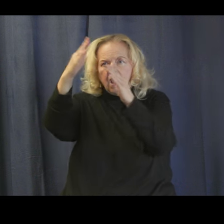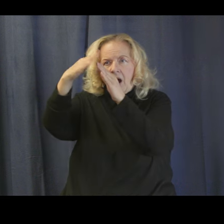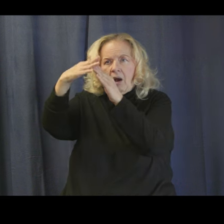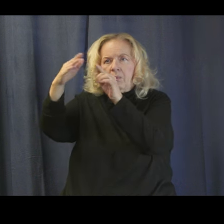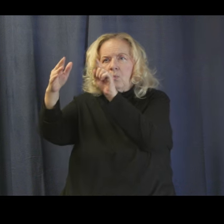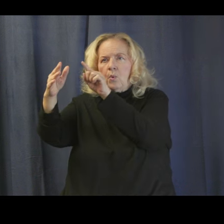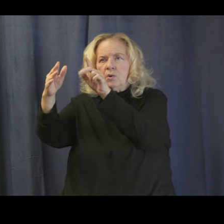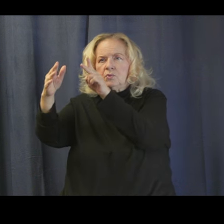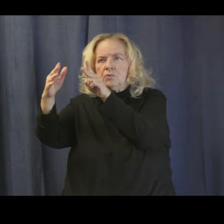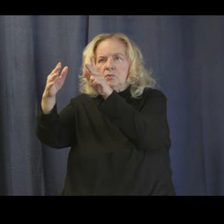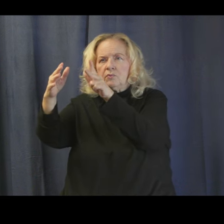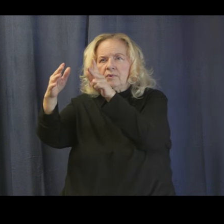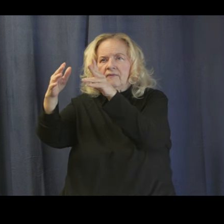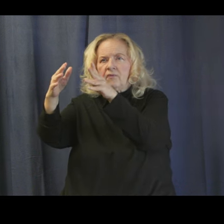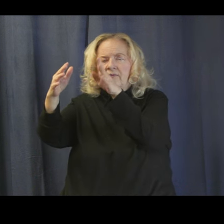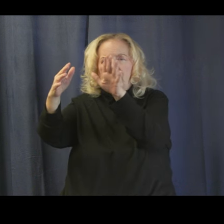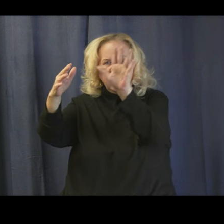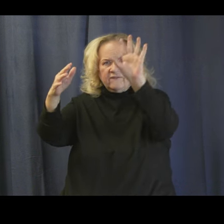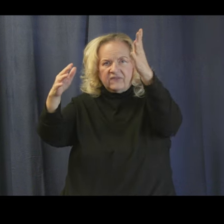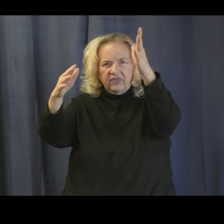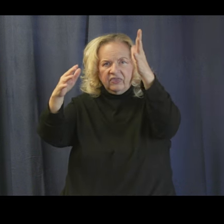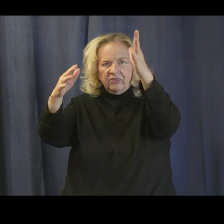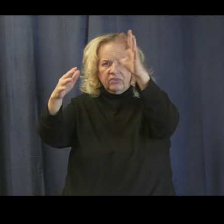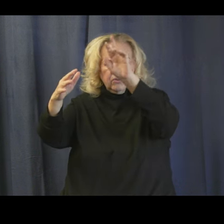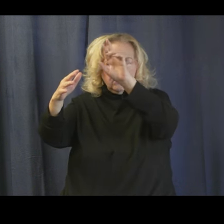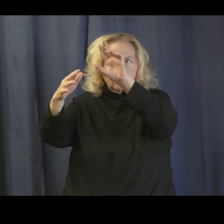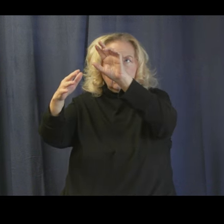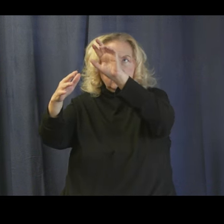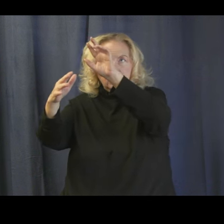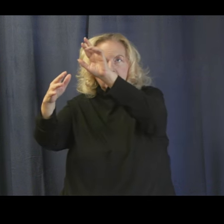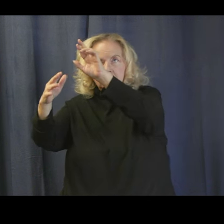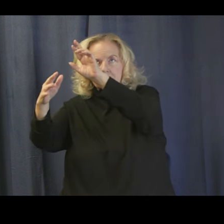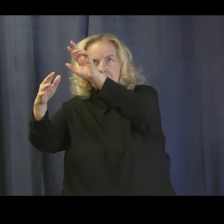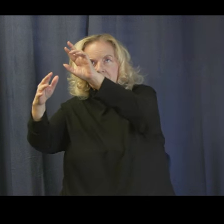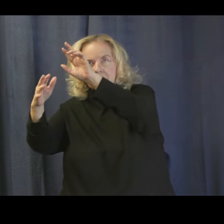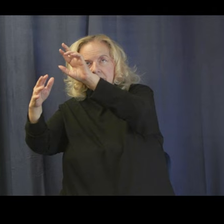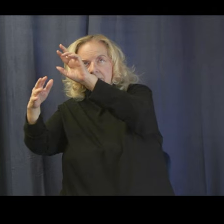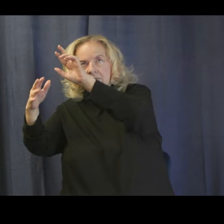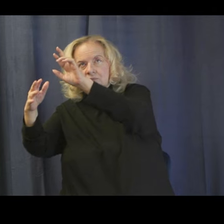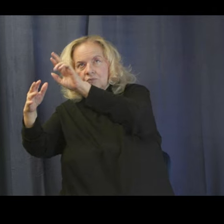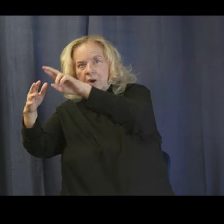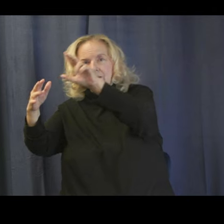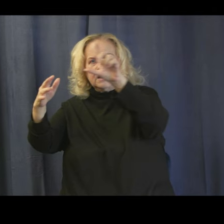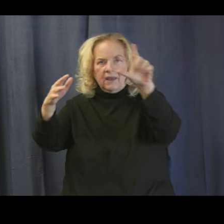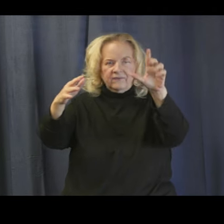every letter in Hebrew is also a word, okay? And so what does